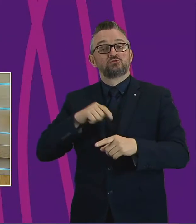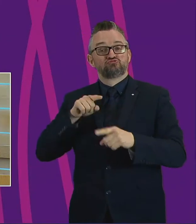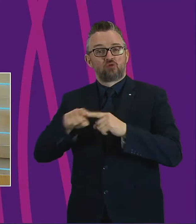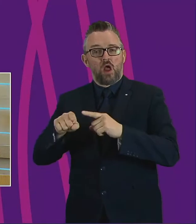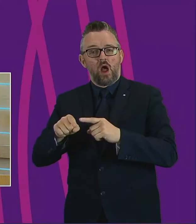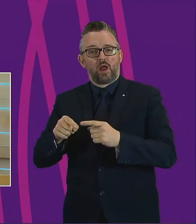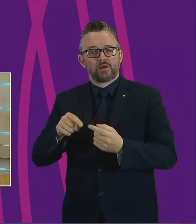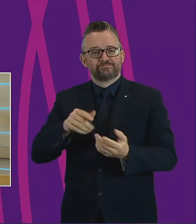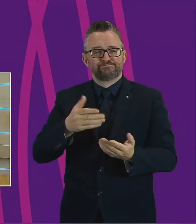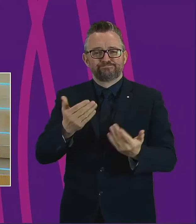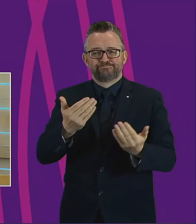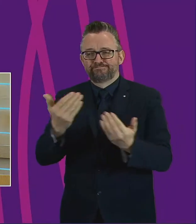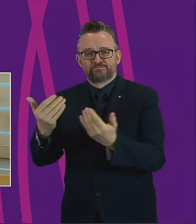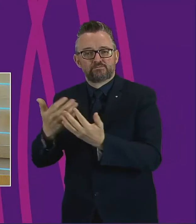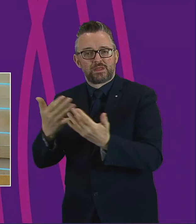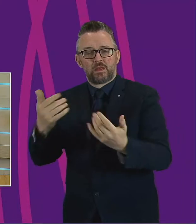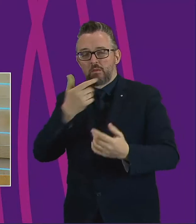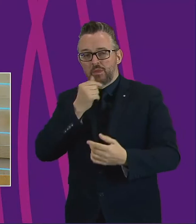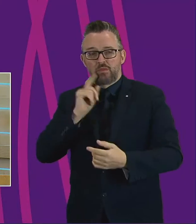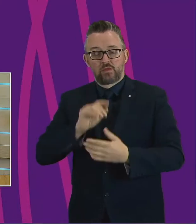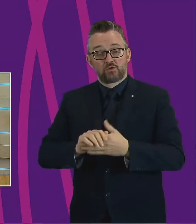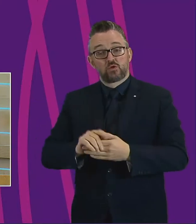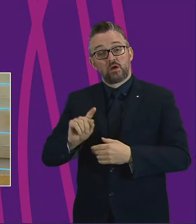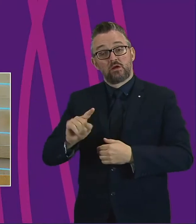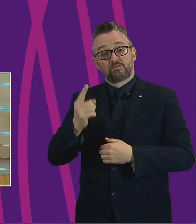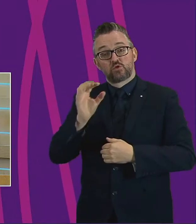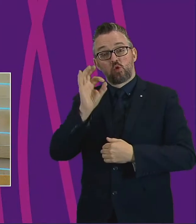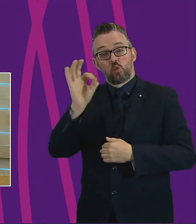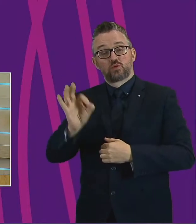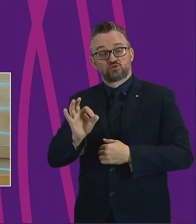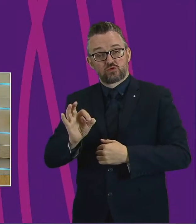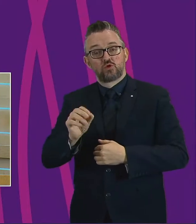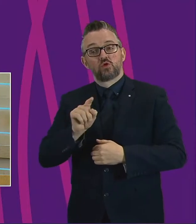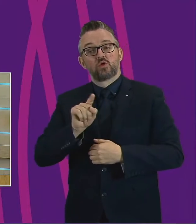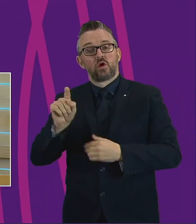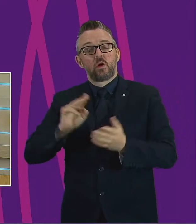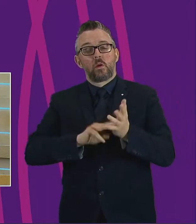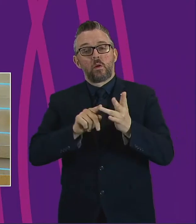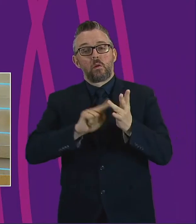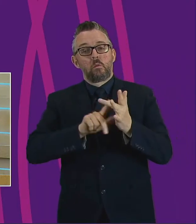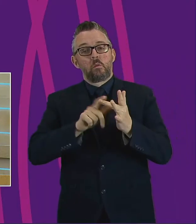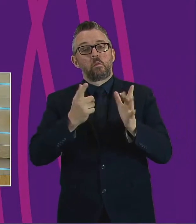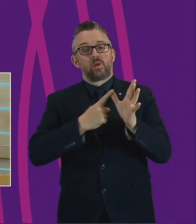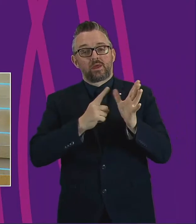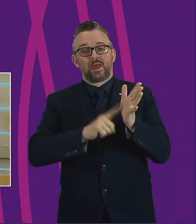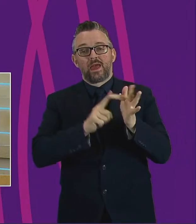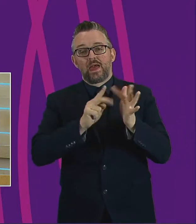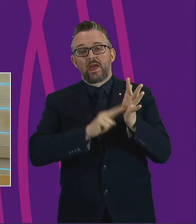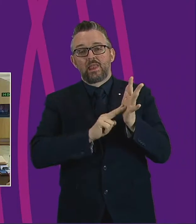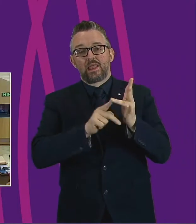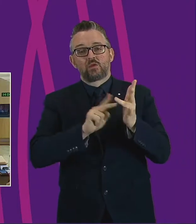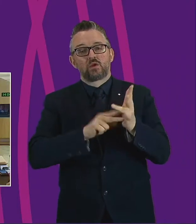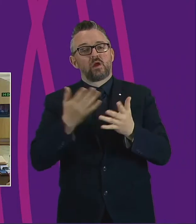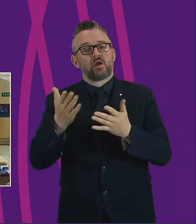possible. First question is to Monica Lennon, who's joining us remotely. Monica Lennon.